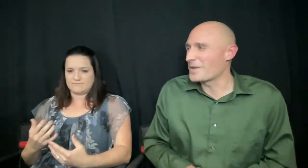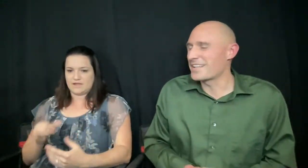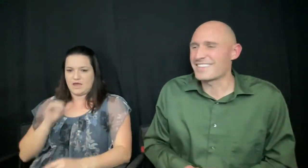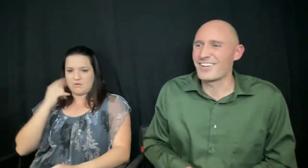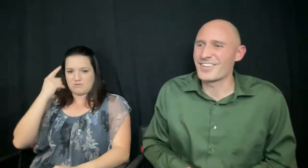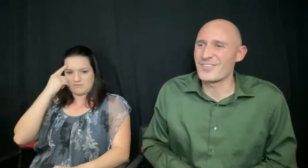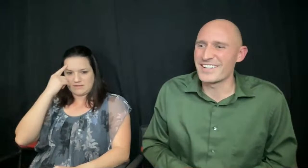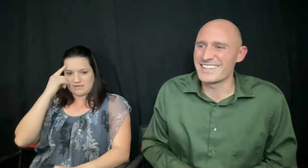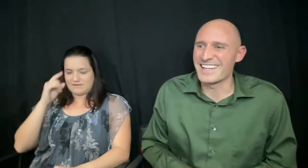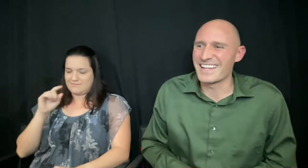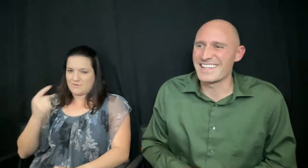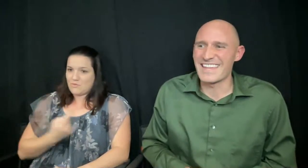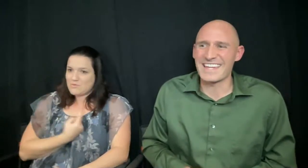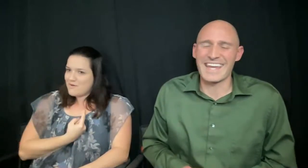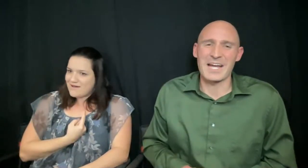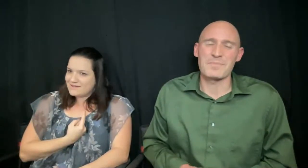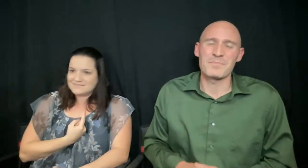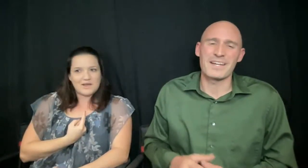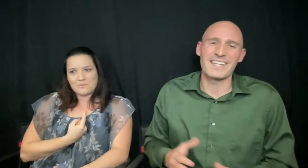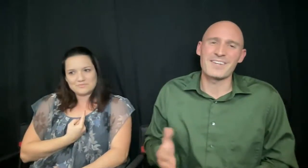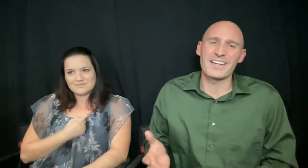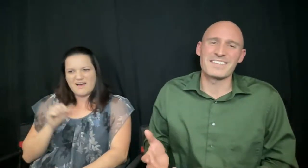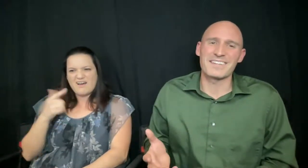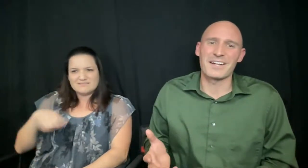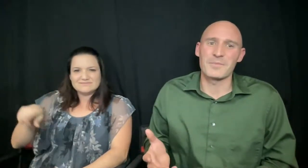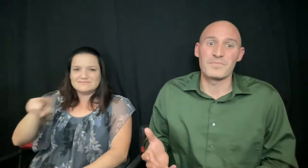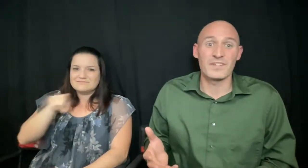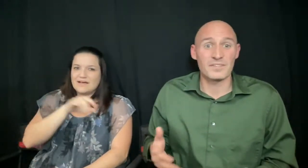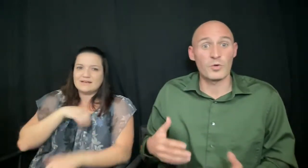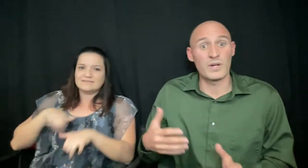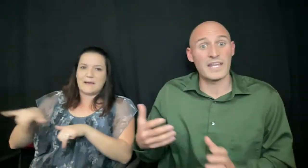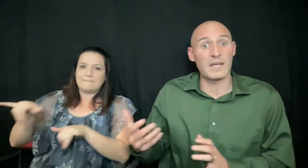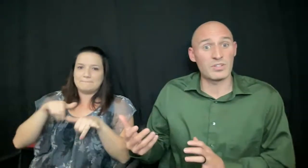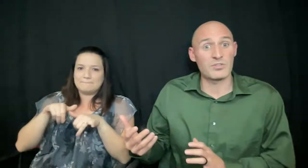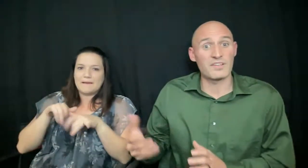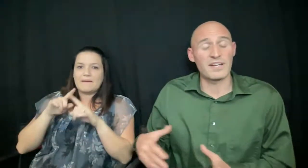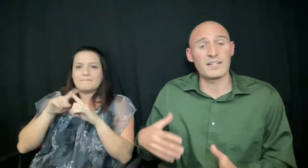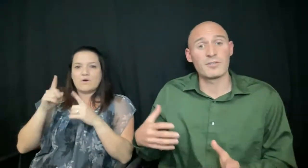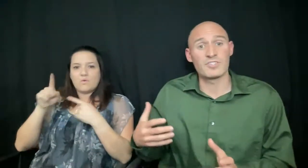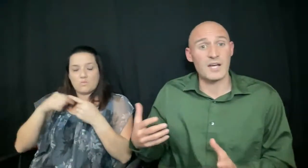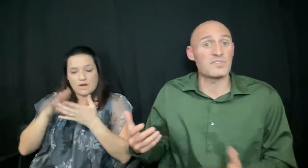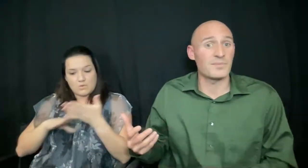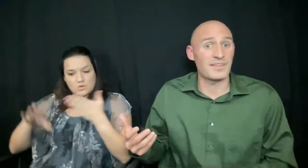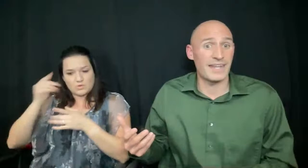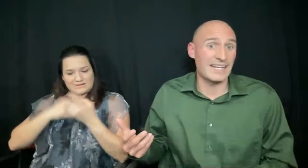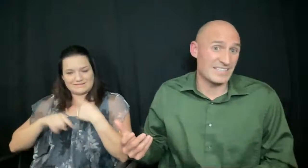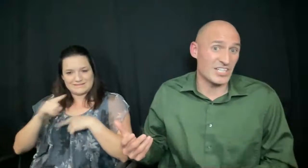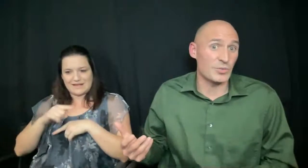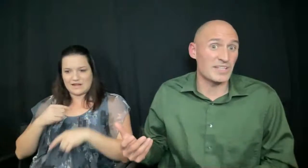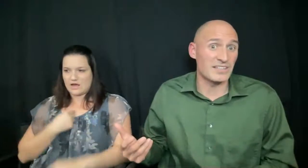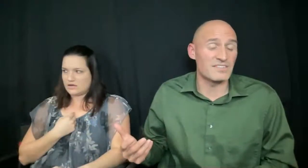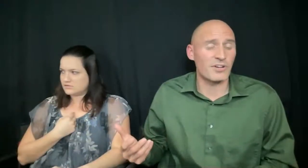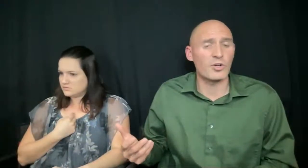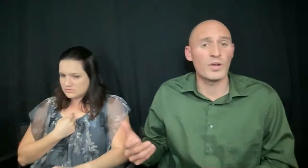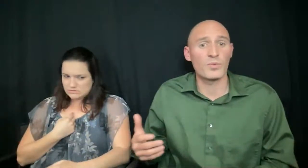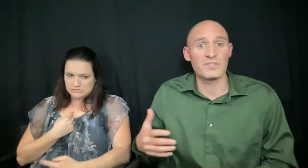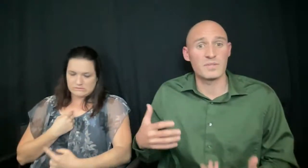not the only one in that camp. But anyways, so when it came to learning sign language, that was something that I genuinely did struggle with was